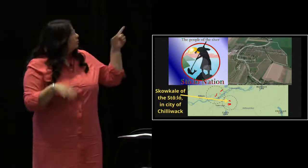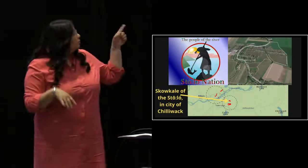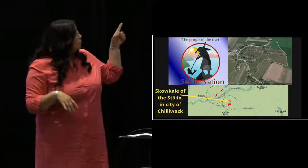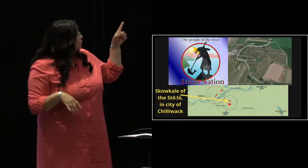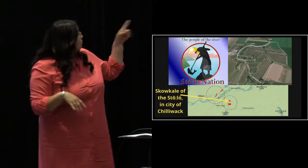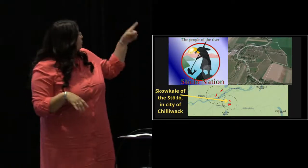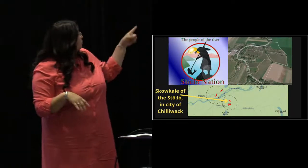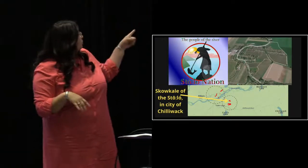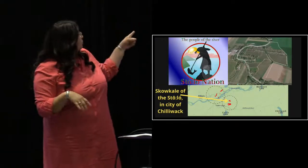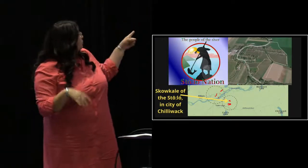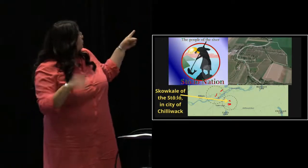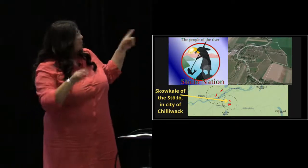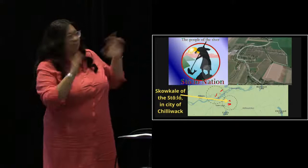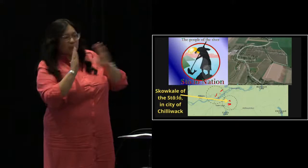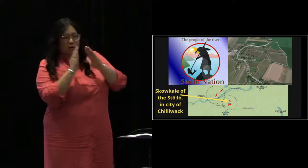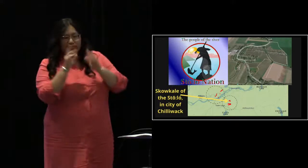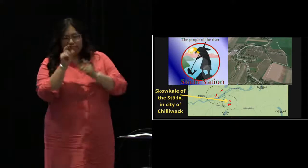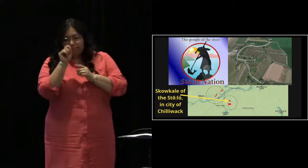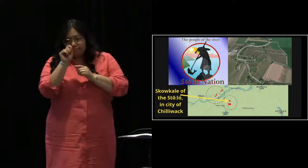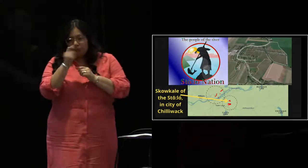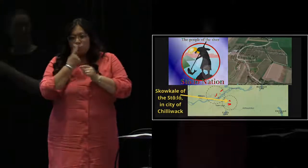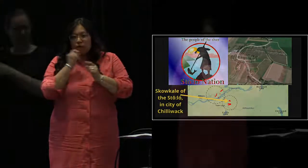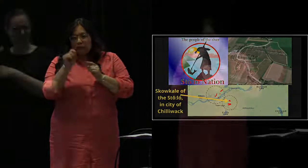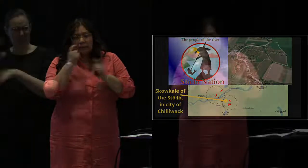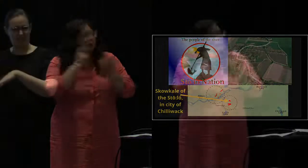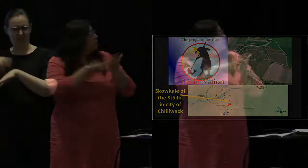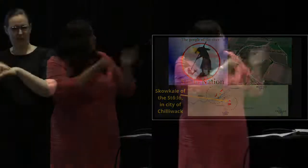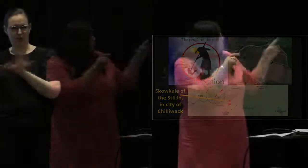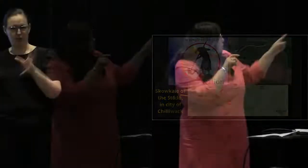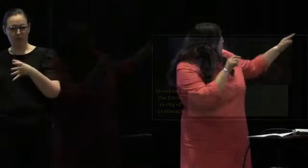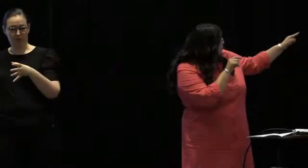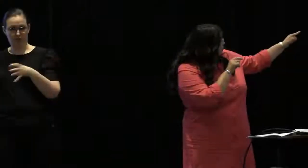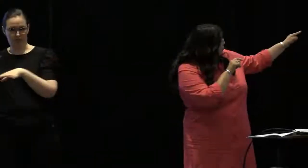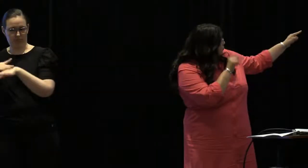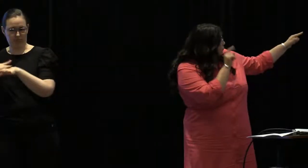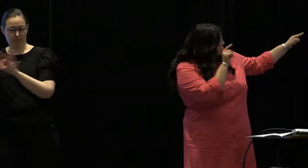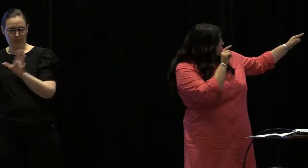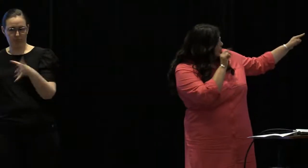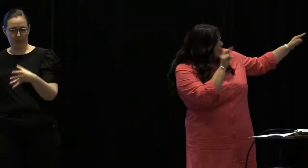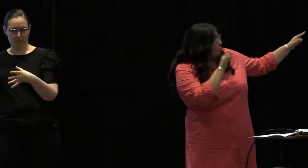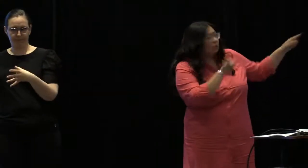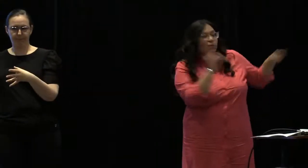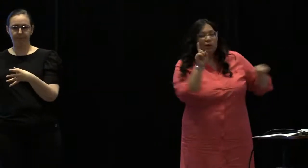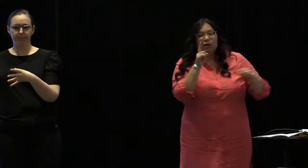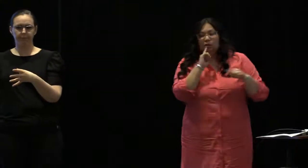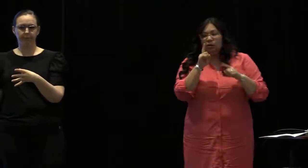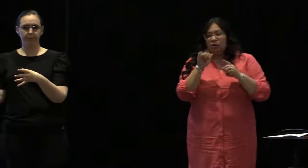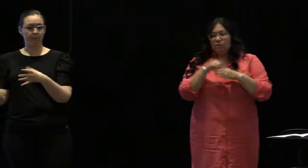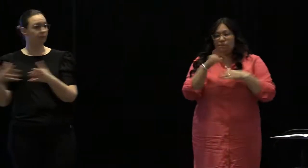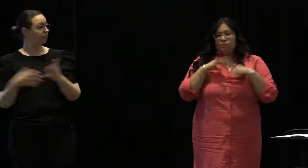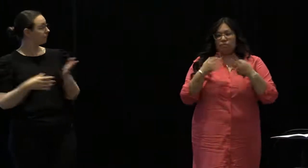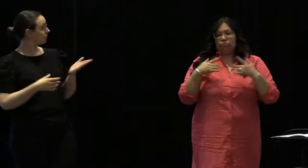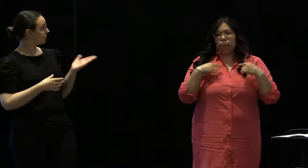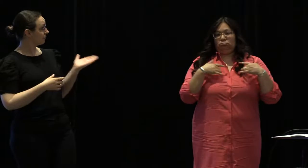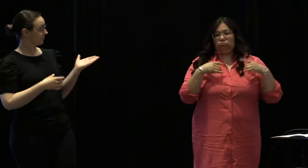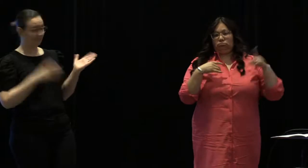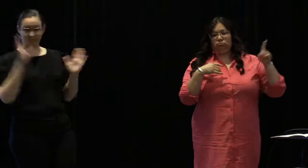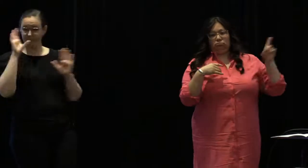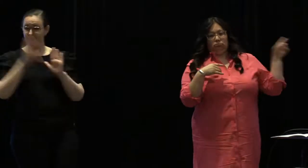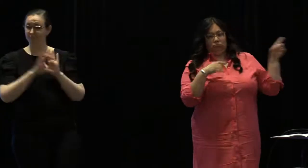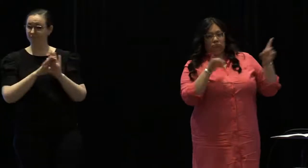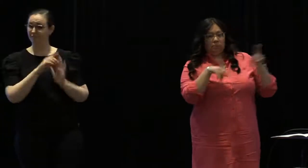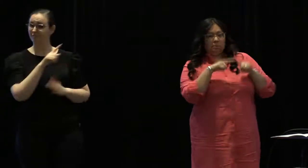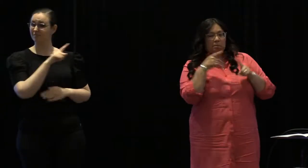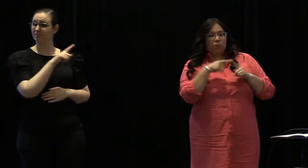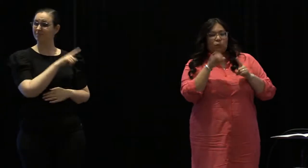My family is from the Stalo Nation, the people of the river. On the map, I don't know if you can see it, but there is a small little red